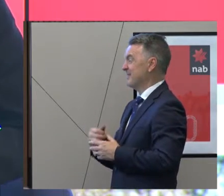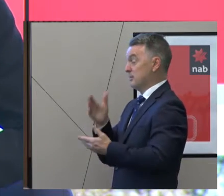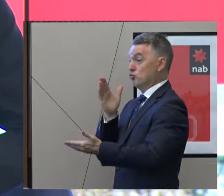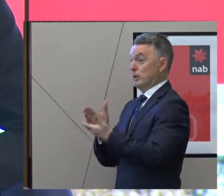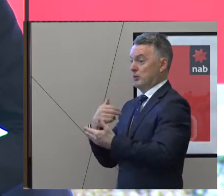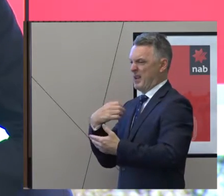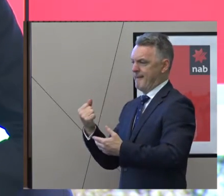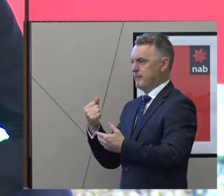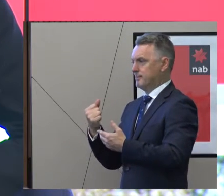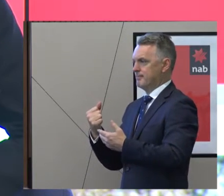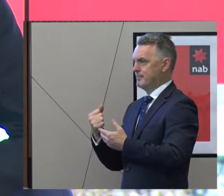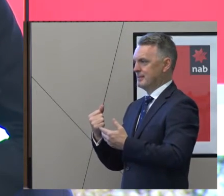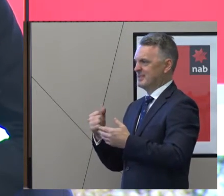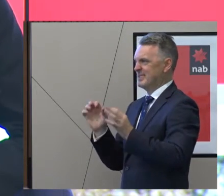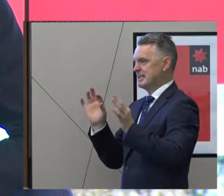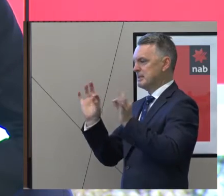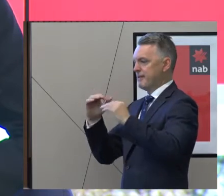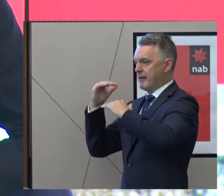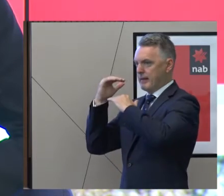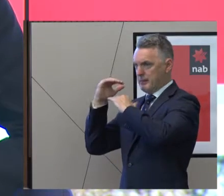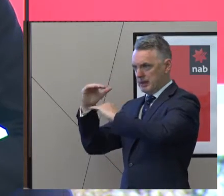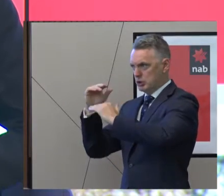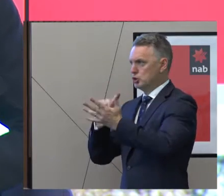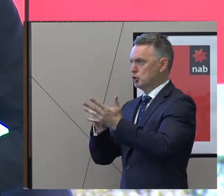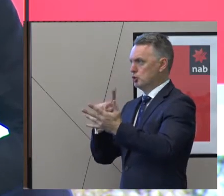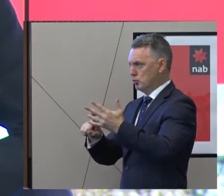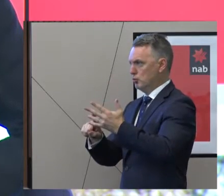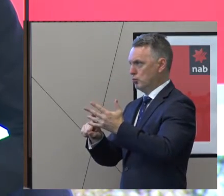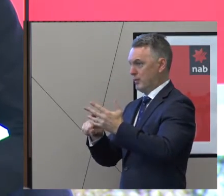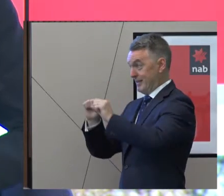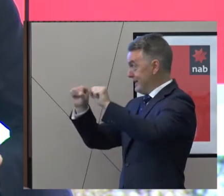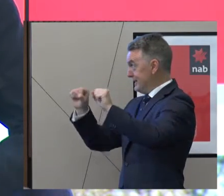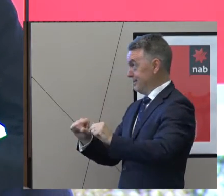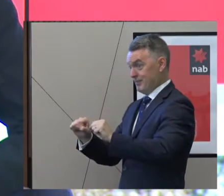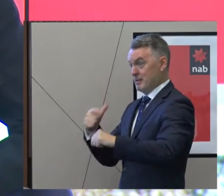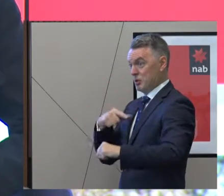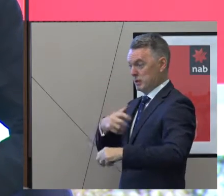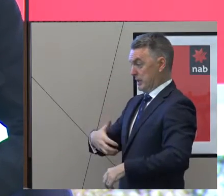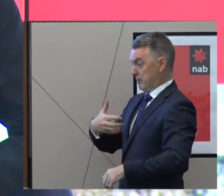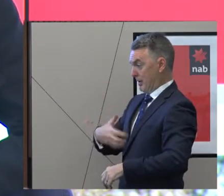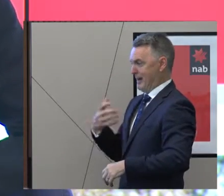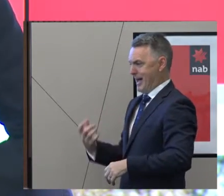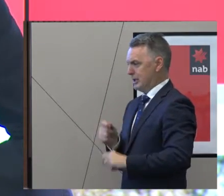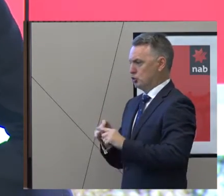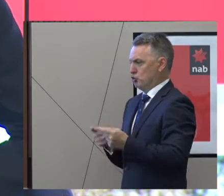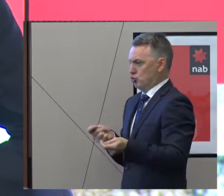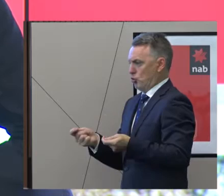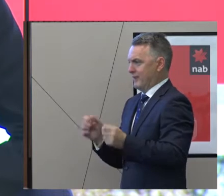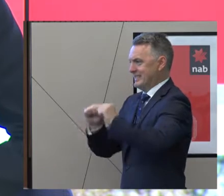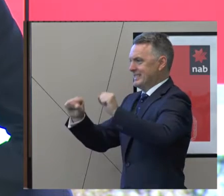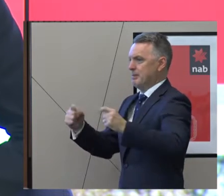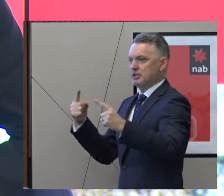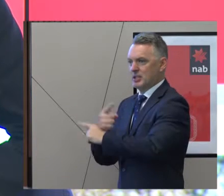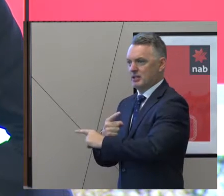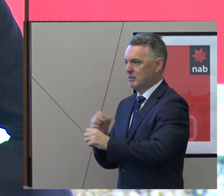I personally think with a system that does rely on a complainant to be driving systemic change, and when you're, you